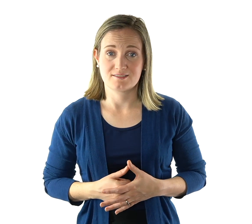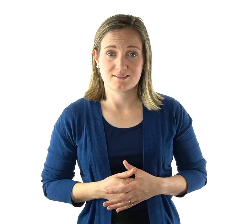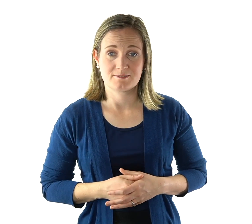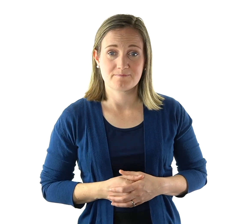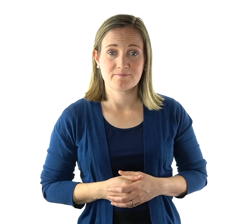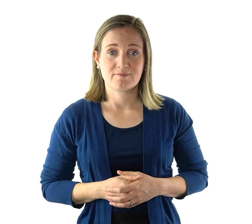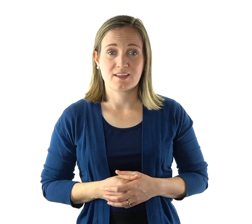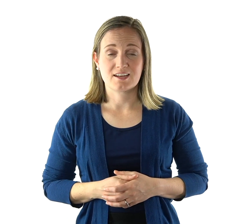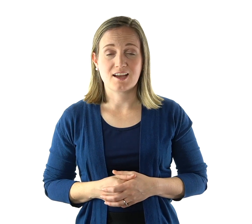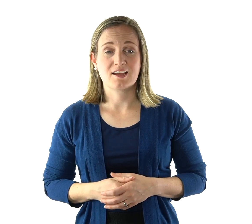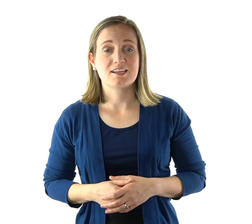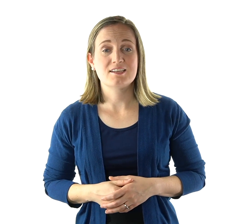hands. And I